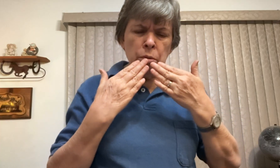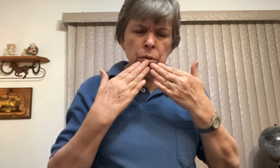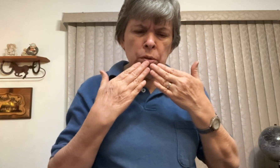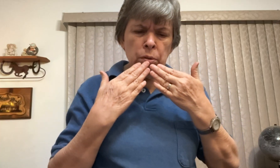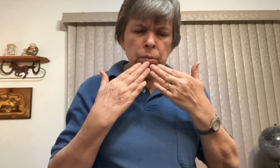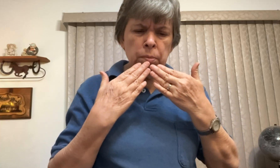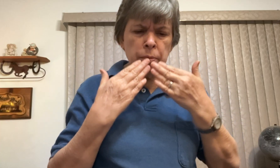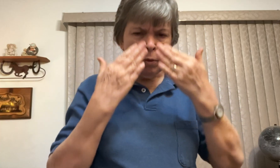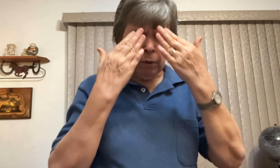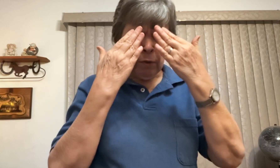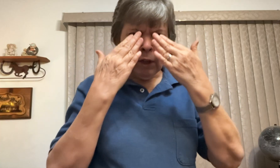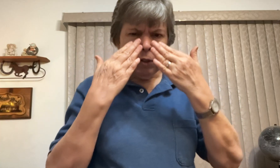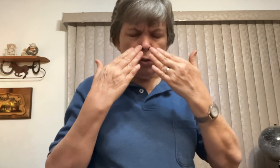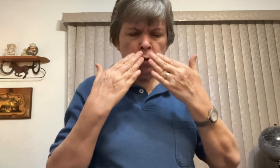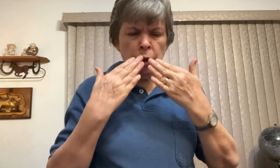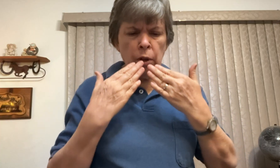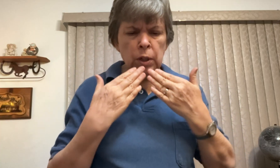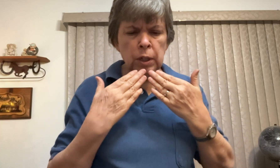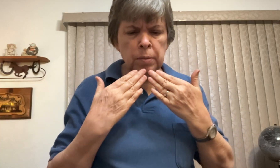sorrows? Your face is falling.